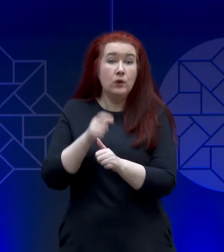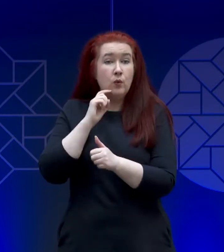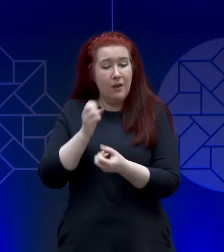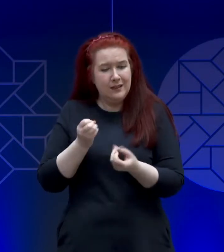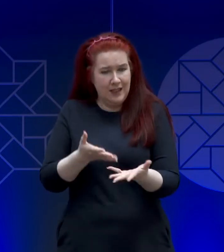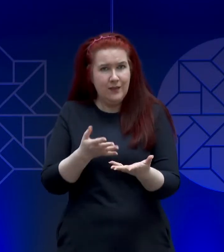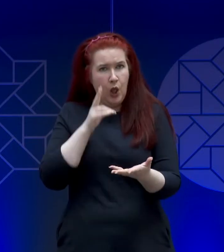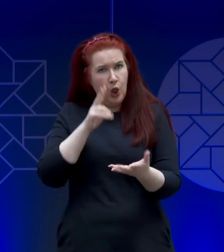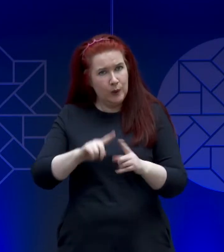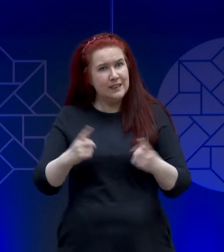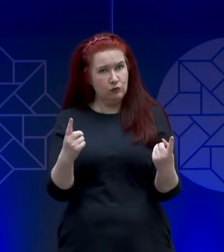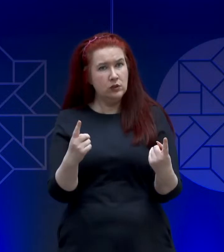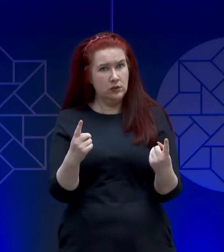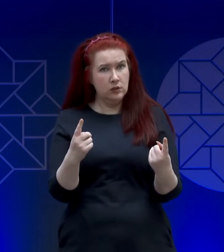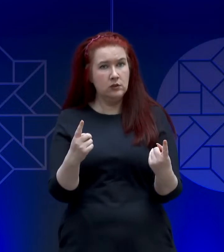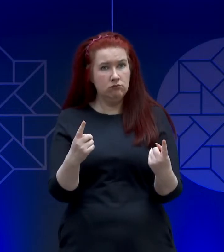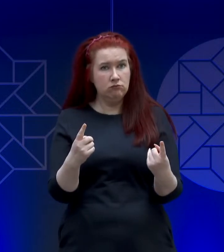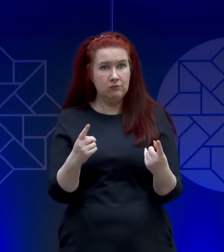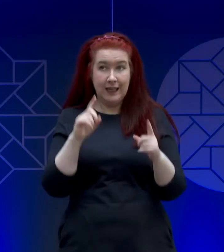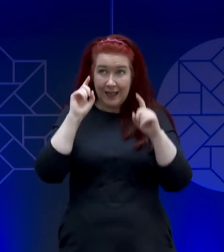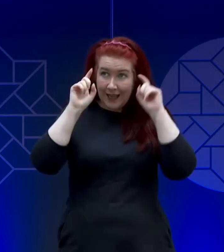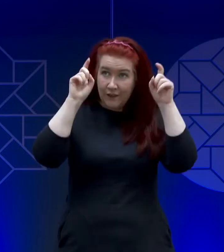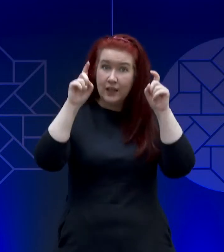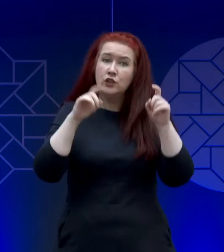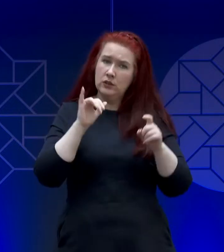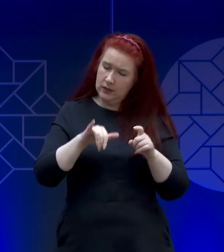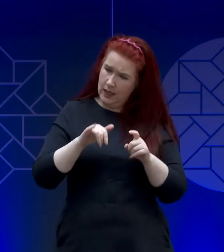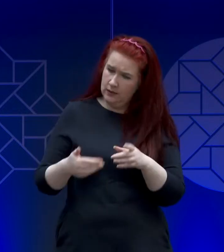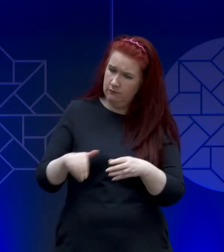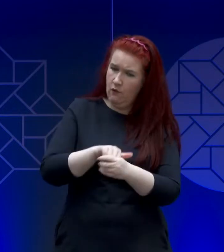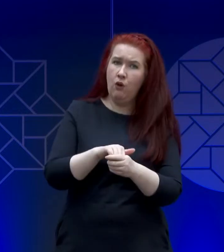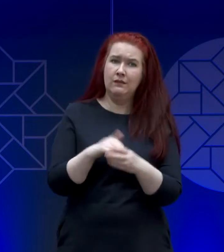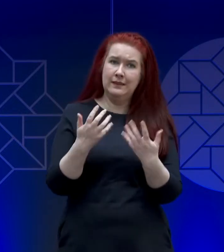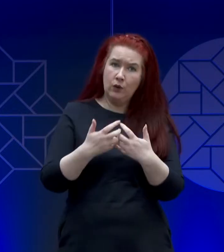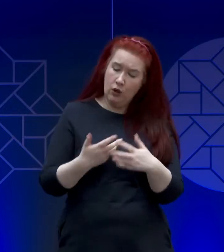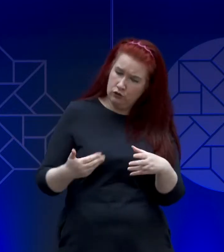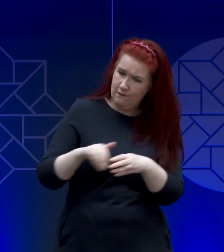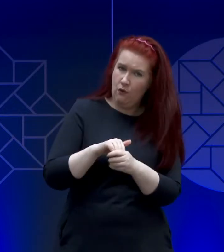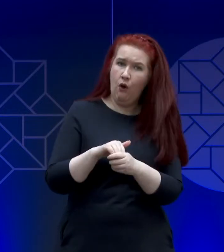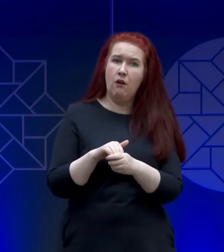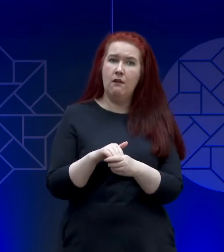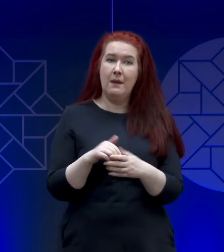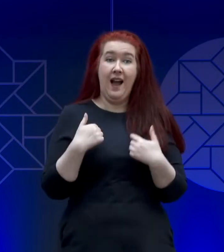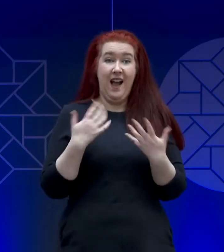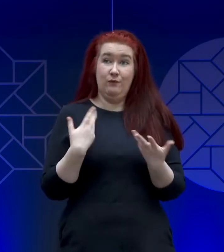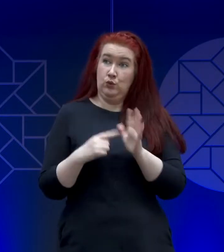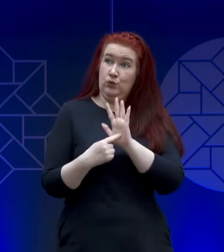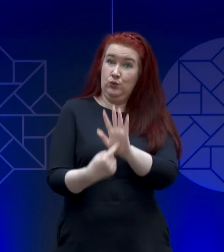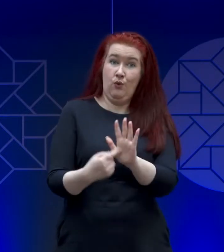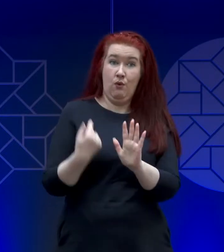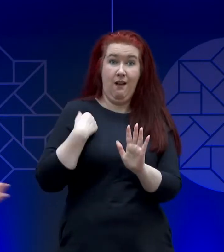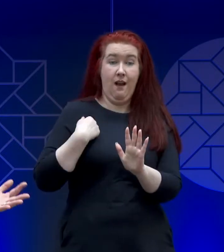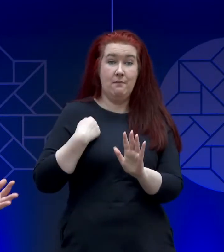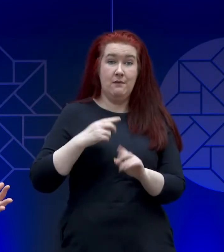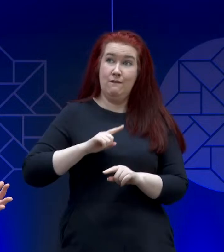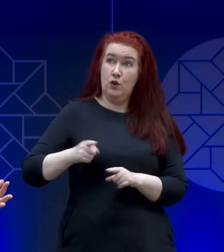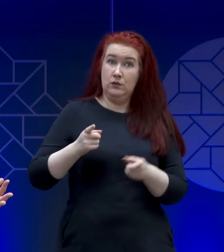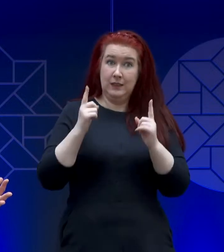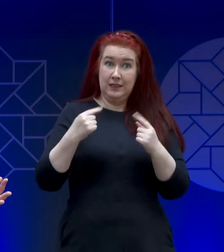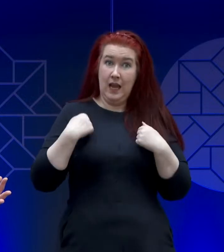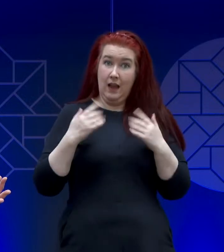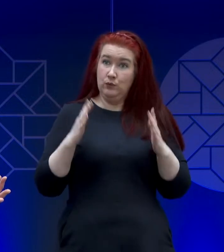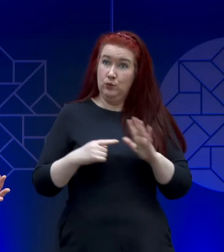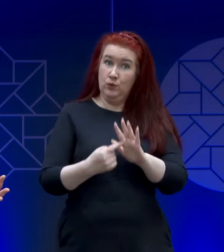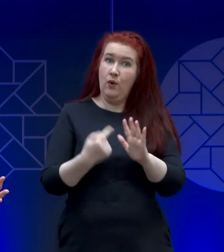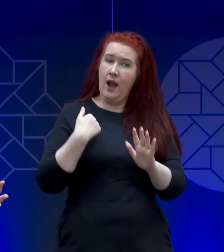delivered differently. Innovation will drive that, and I've got to signal as First Minister that I'm prepared to